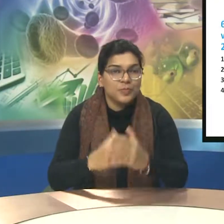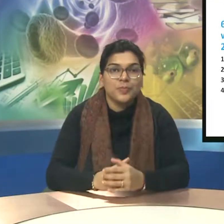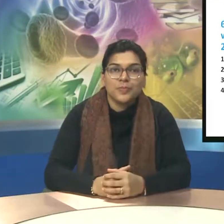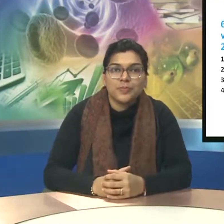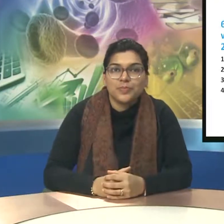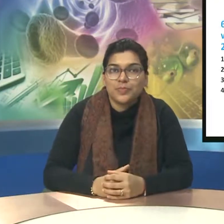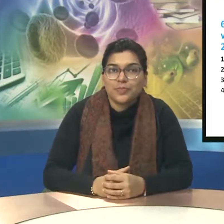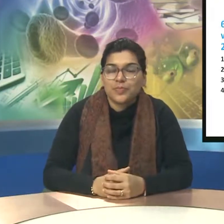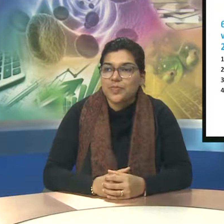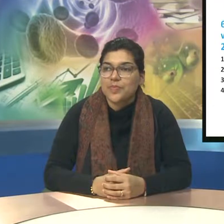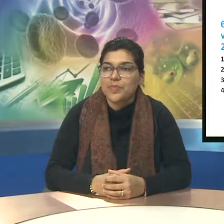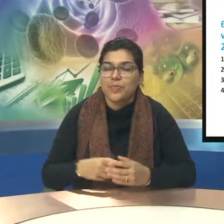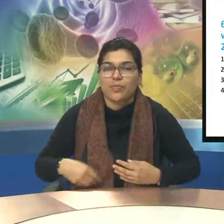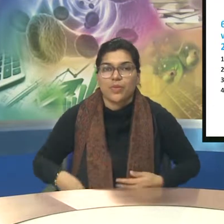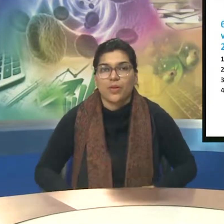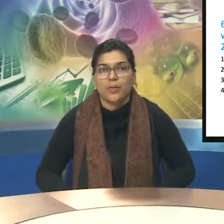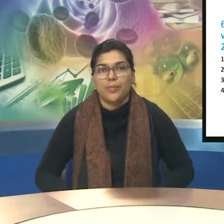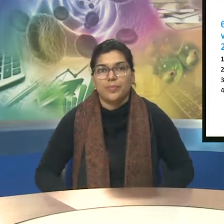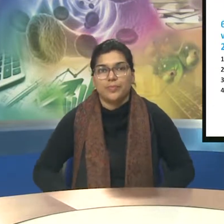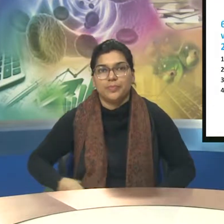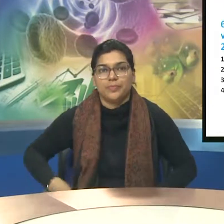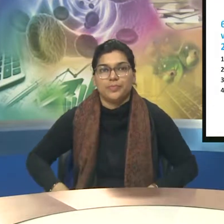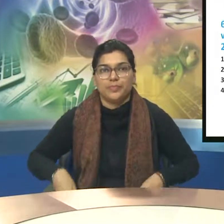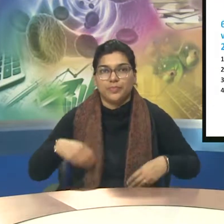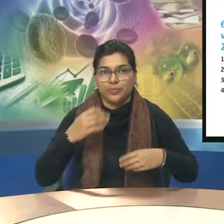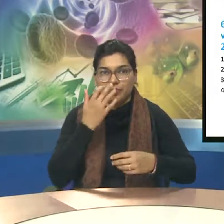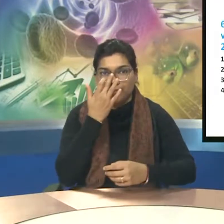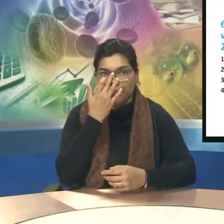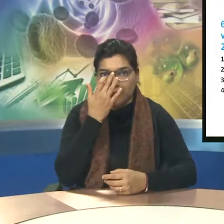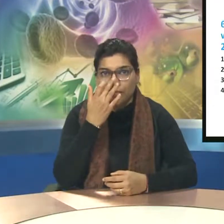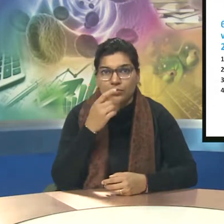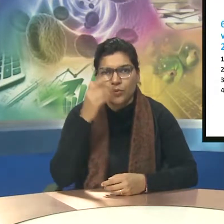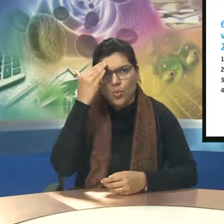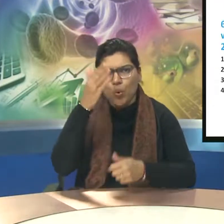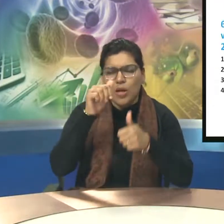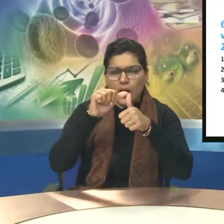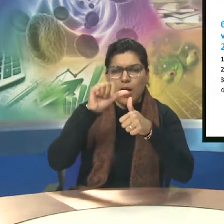2007. What do you think is the right option? 1, 2, 3, 4.